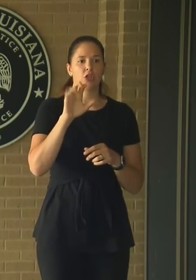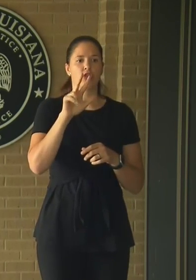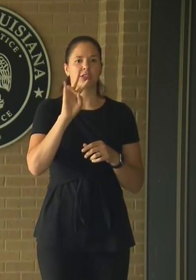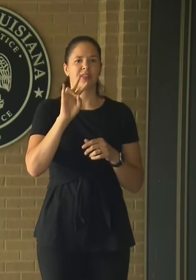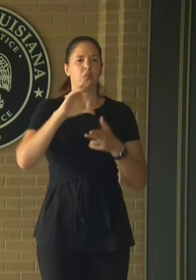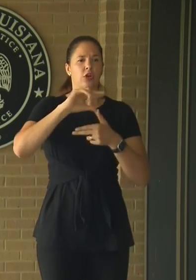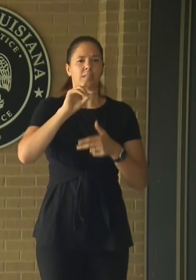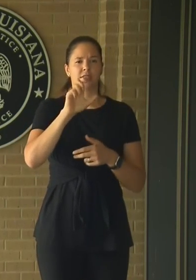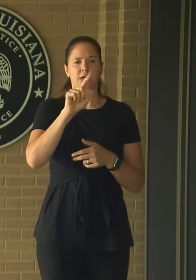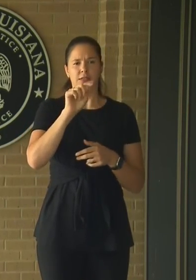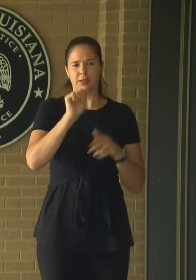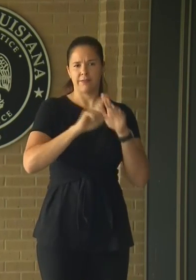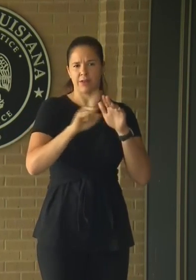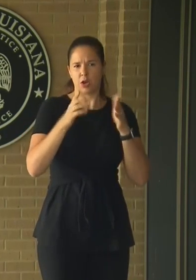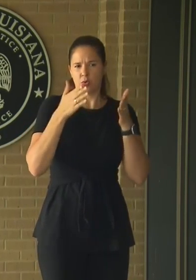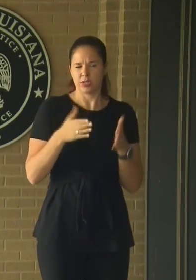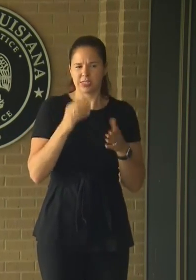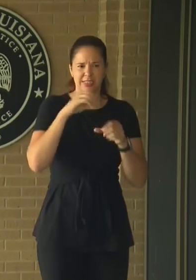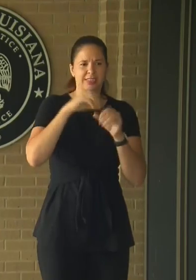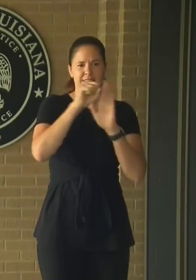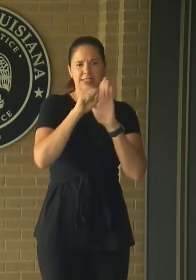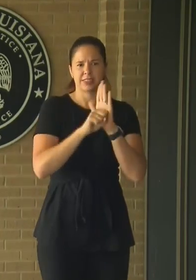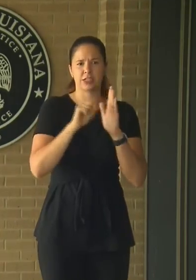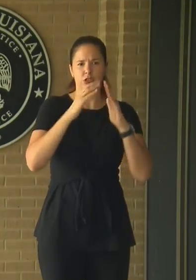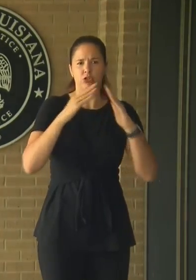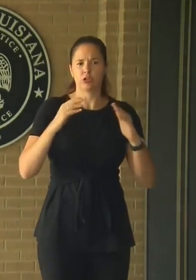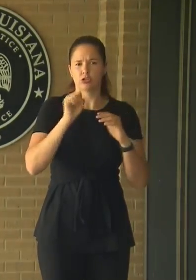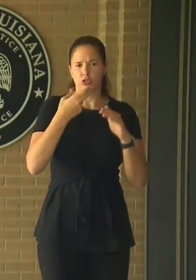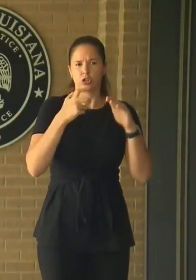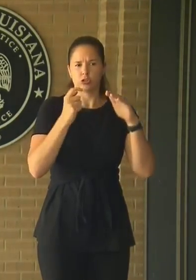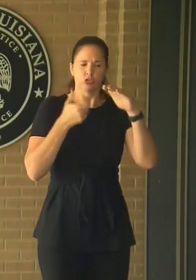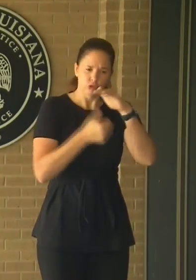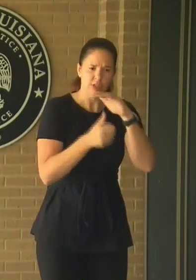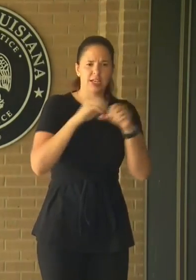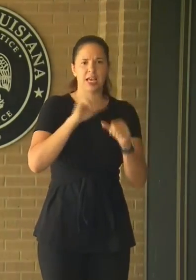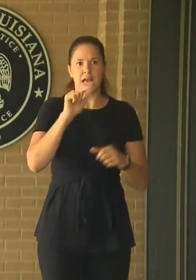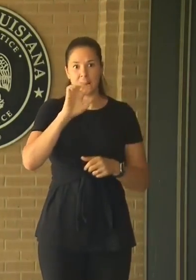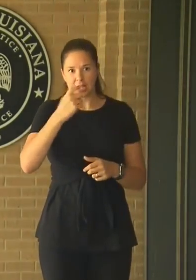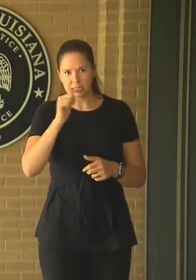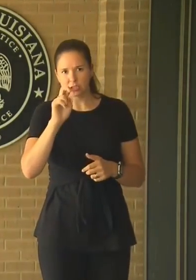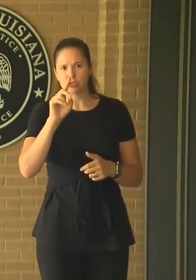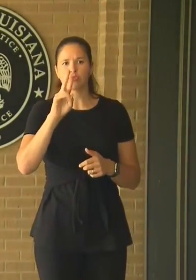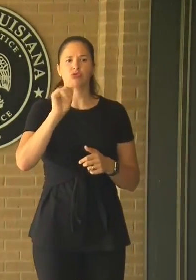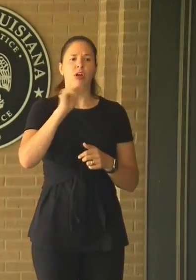Hurricane Delta evacuees in state shelters in Alexandria and Bastrop,